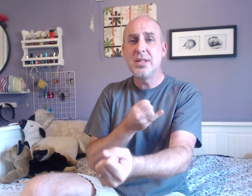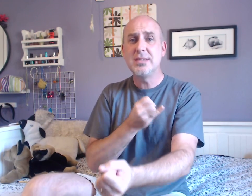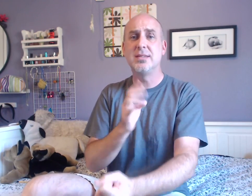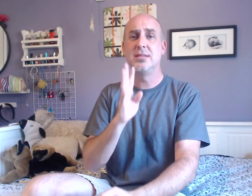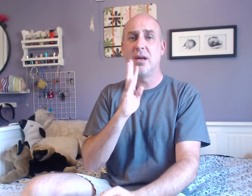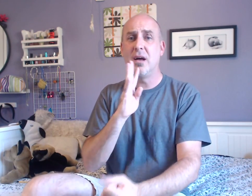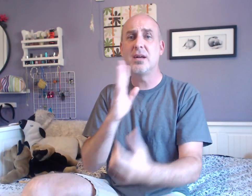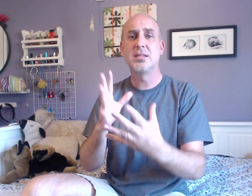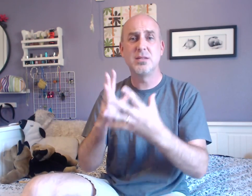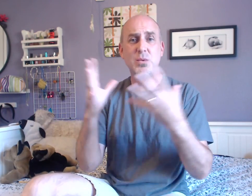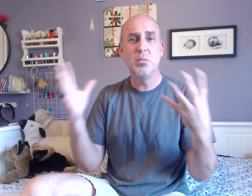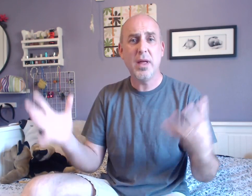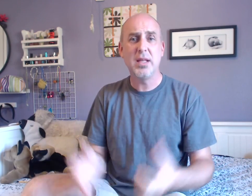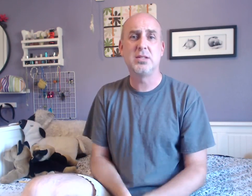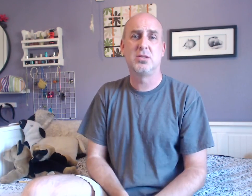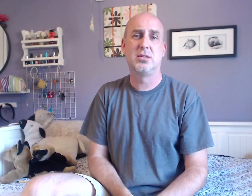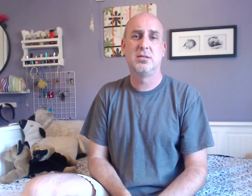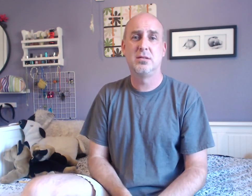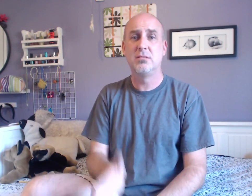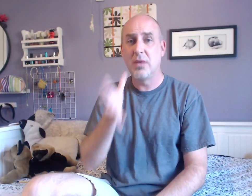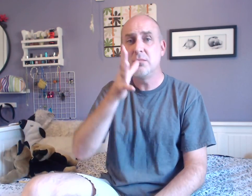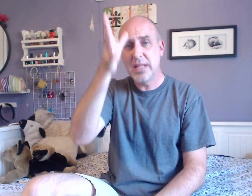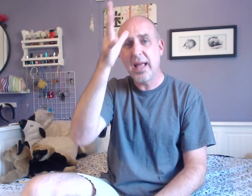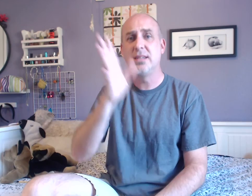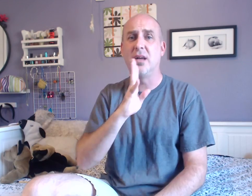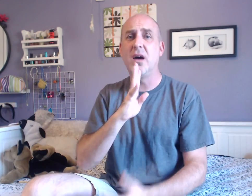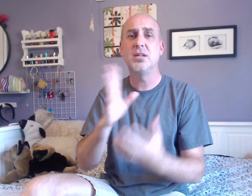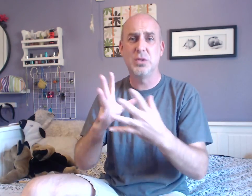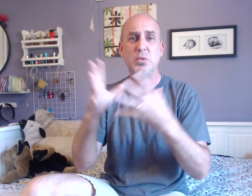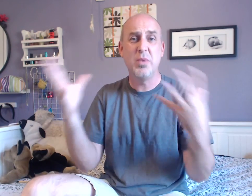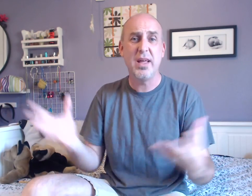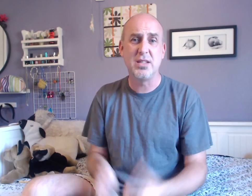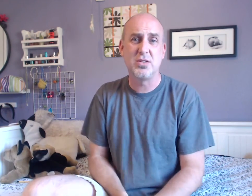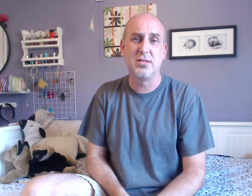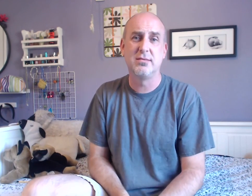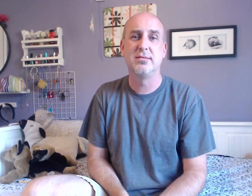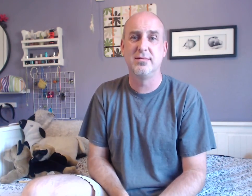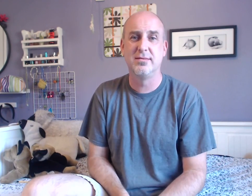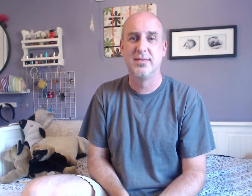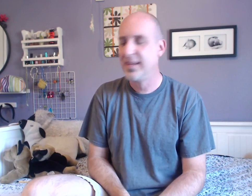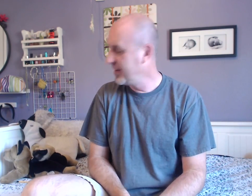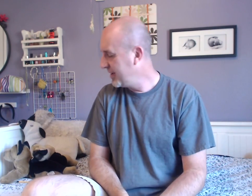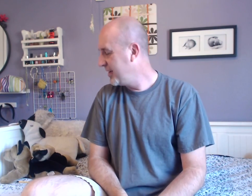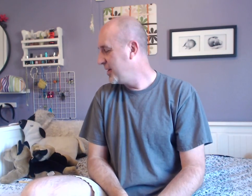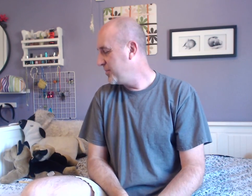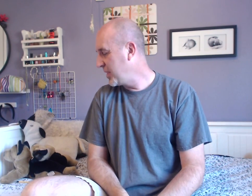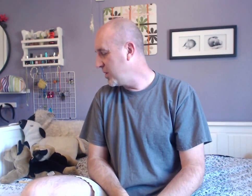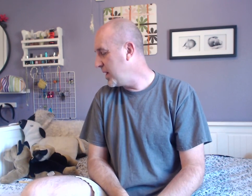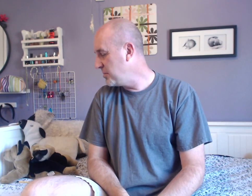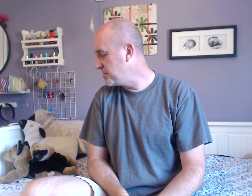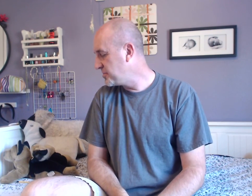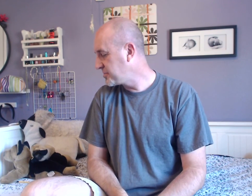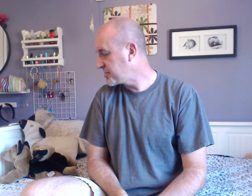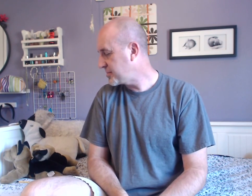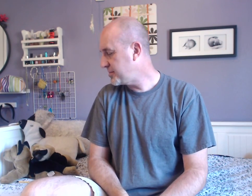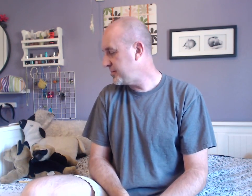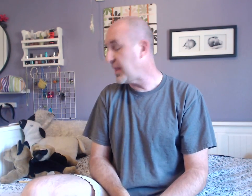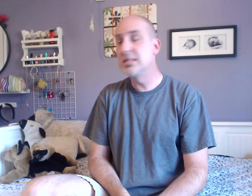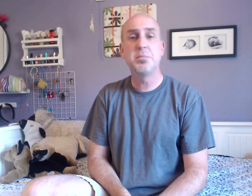Jason talks too much. Mom, Dad talk too much. All right. Speaking